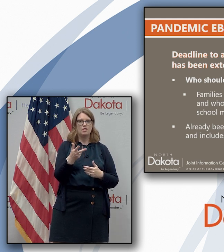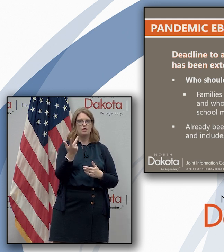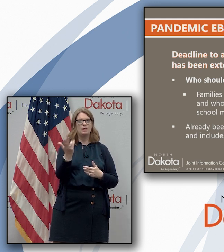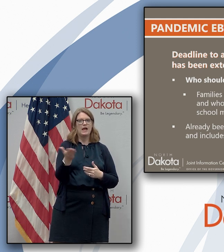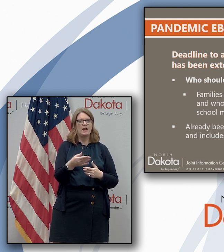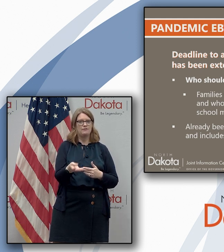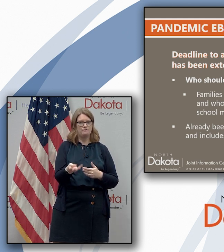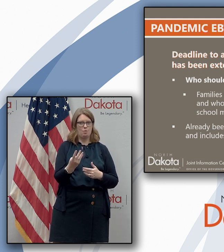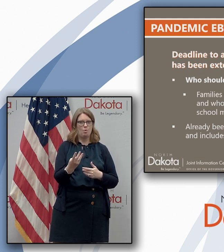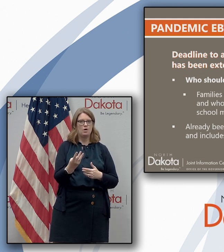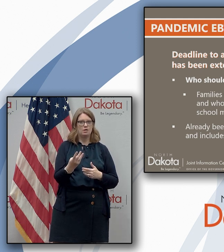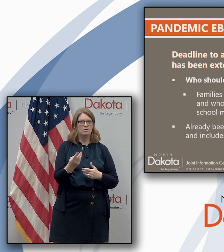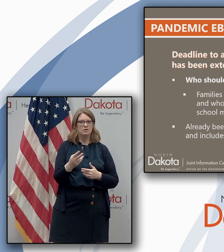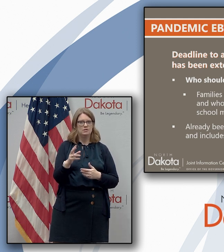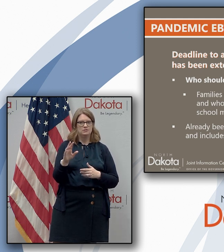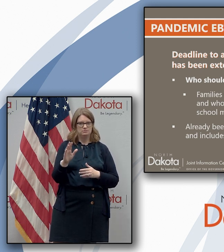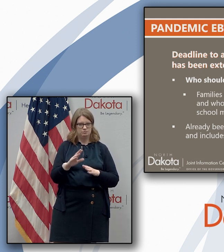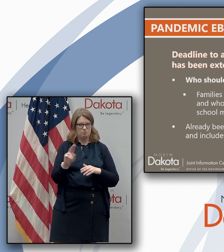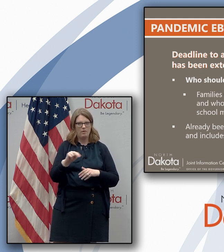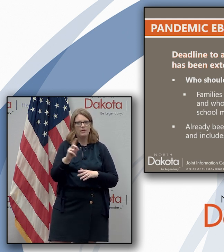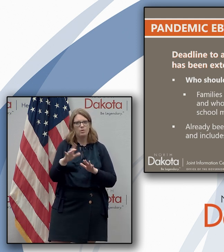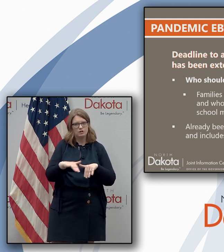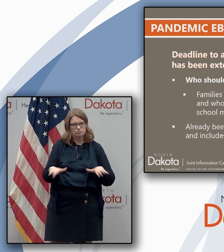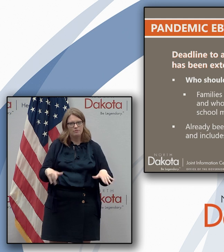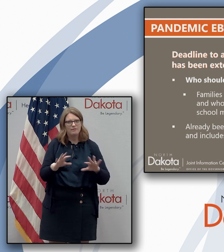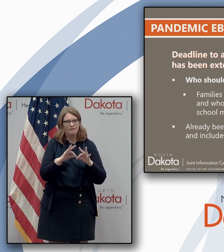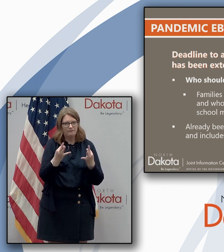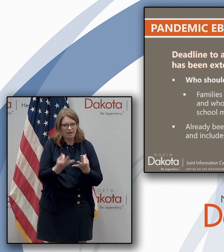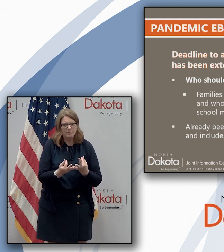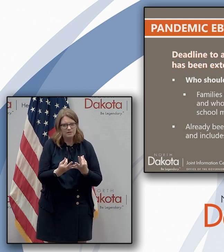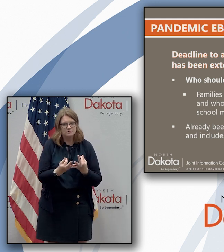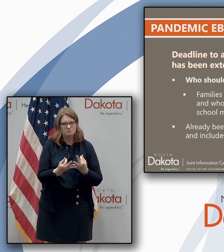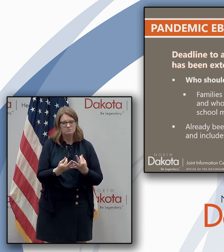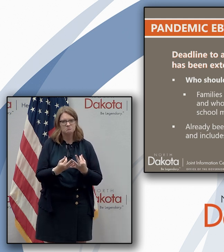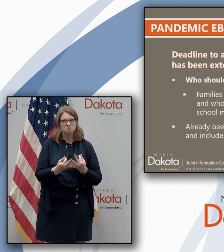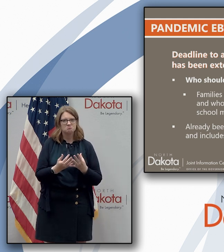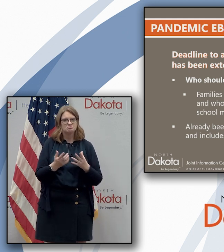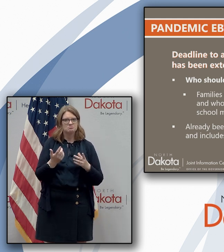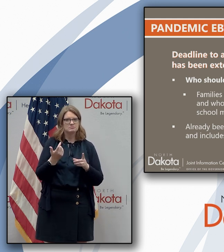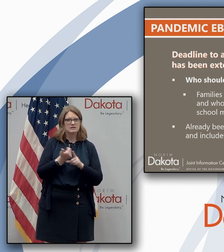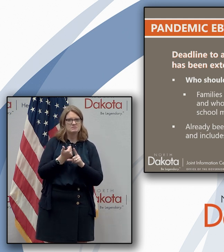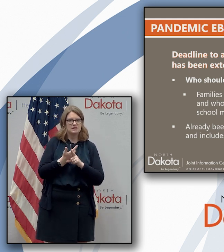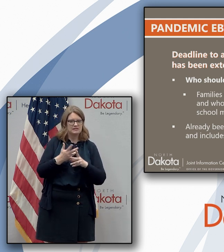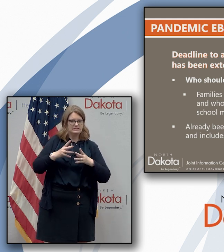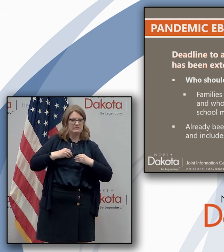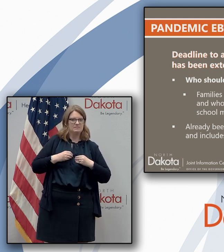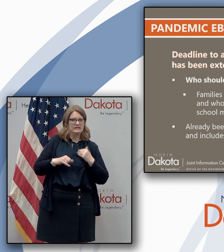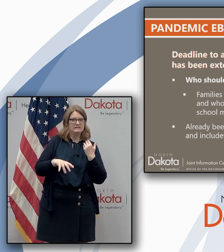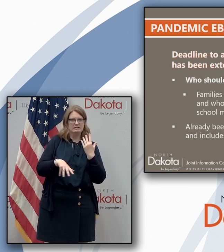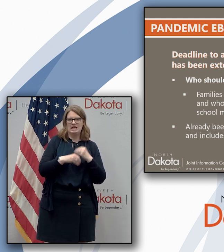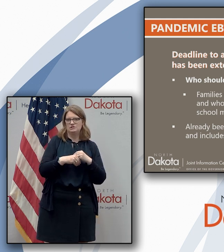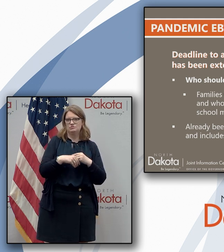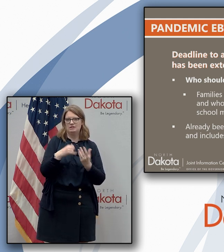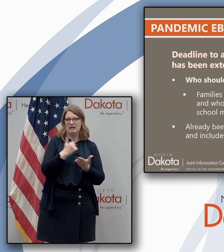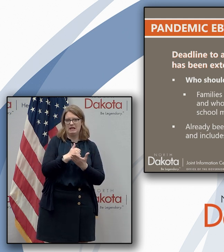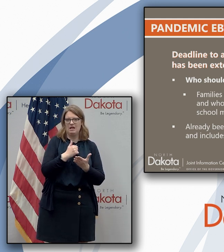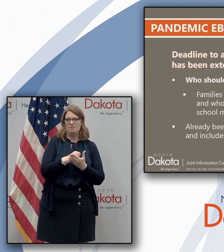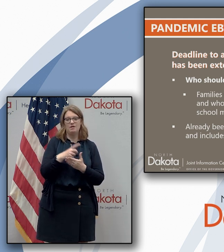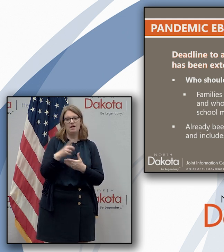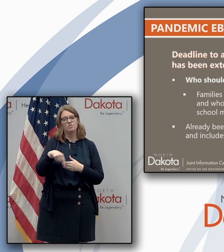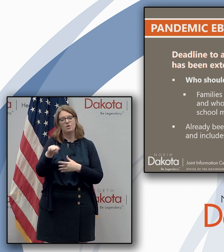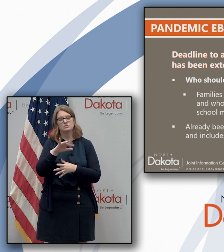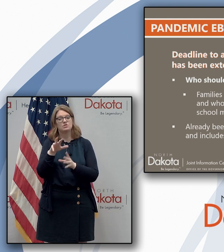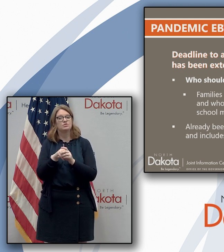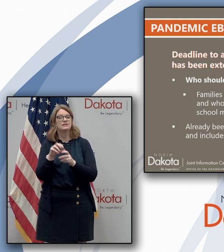4 qualifying North Dakota children and families who have already received this extra help, include those who participated in the SNAP program.